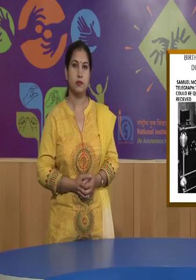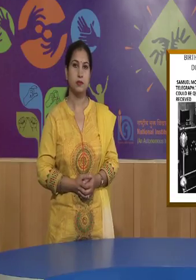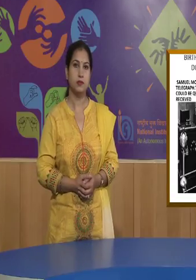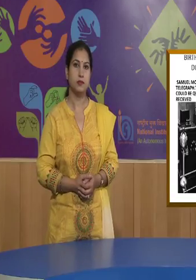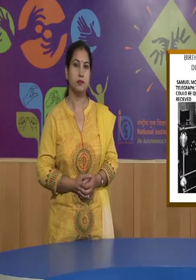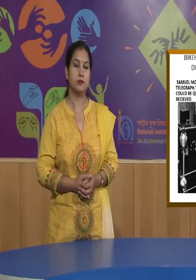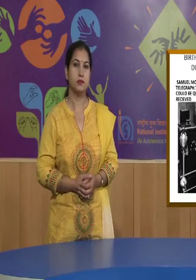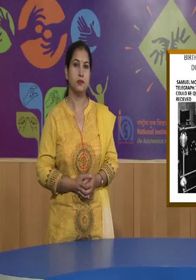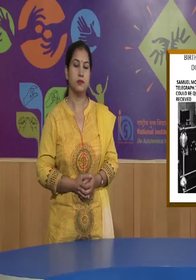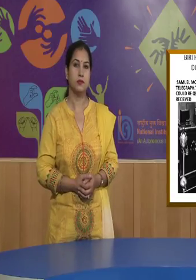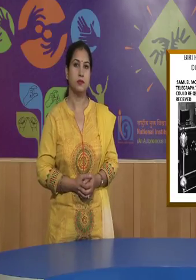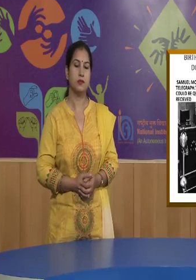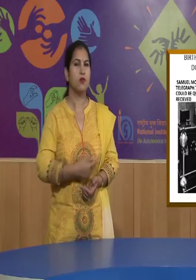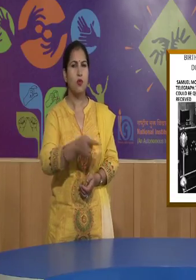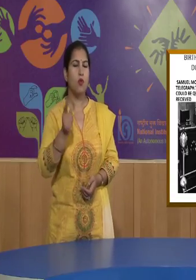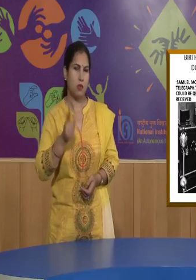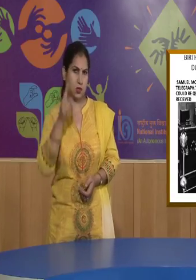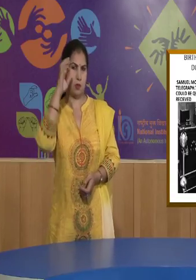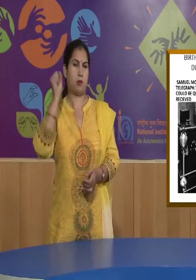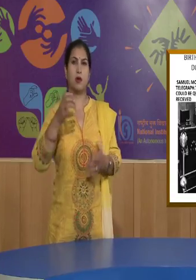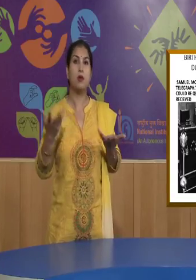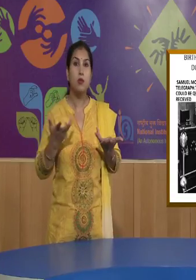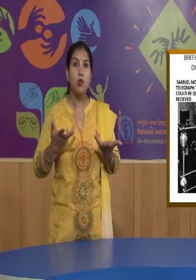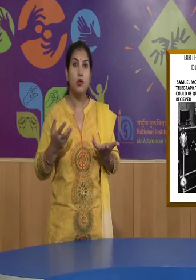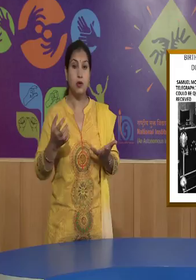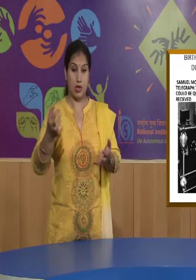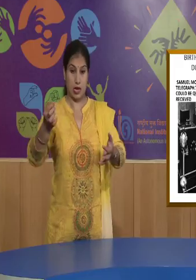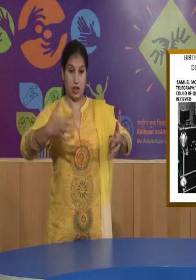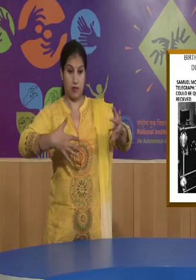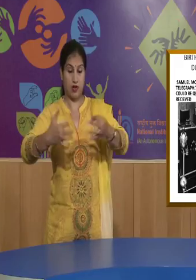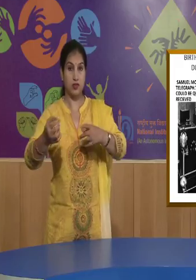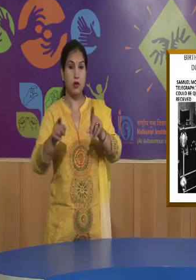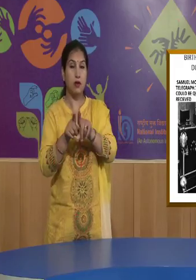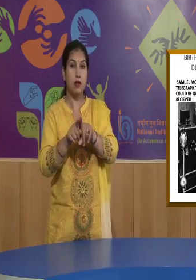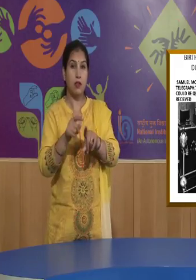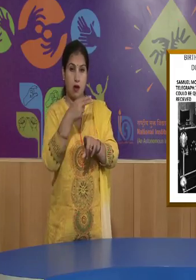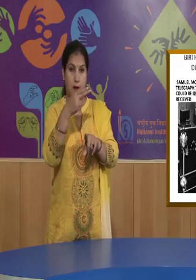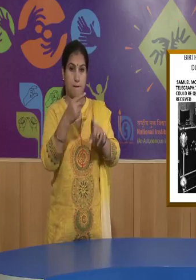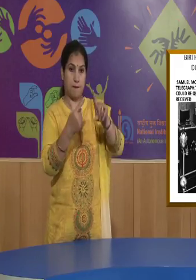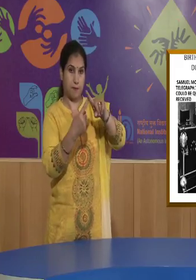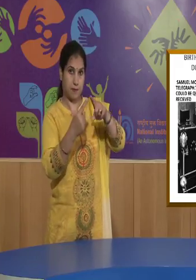We should not forget that the invention of telegraph and